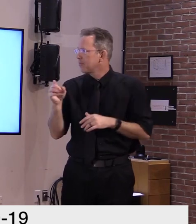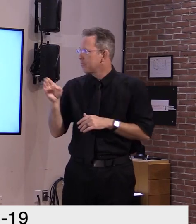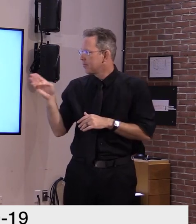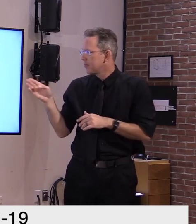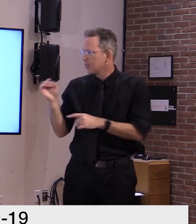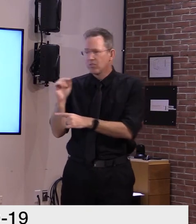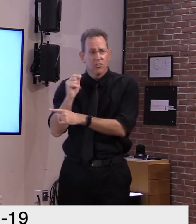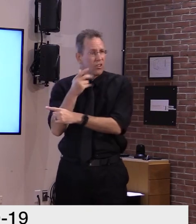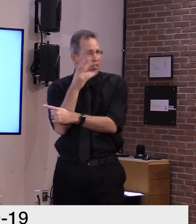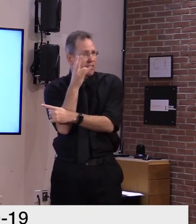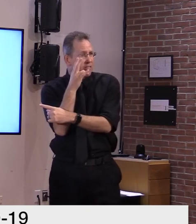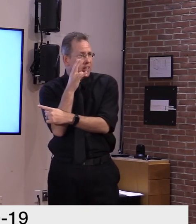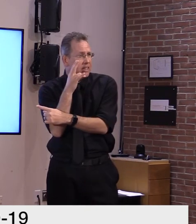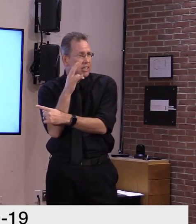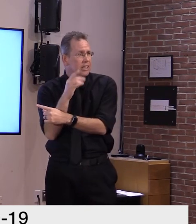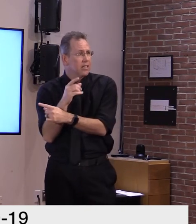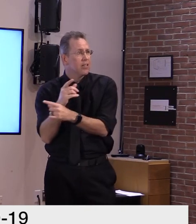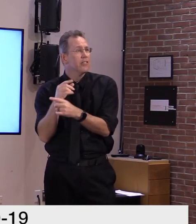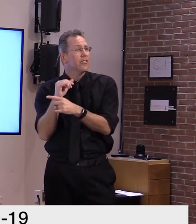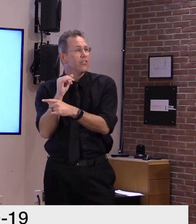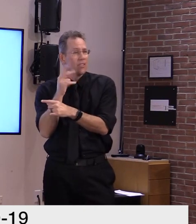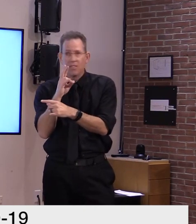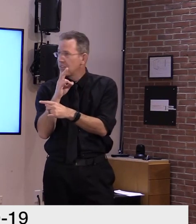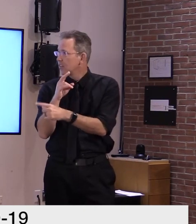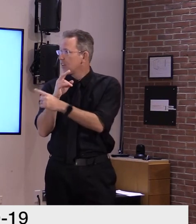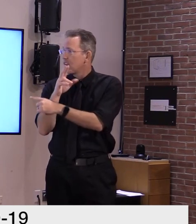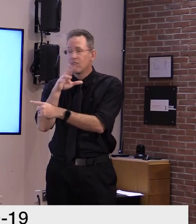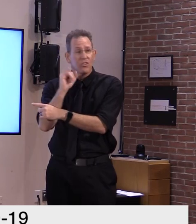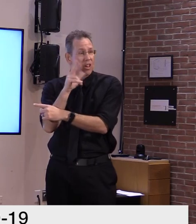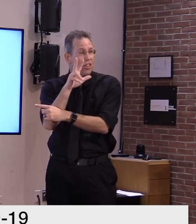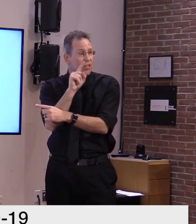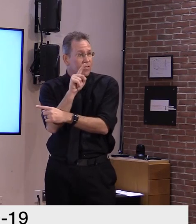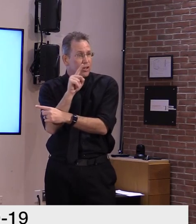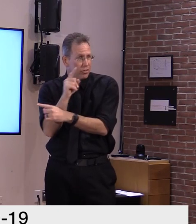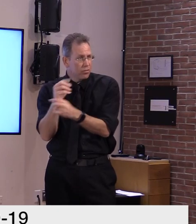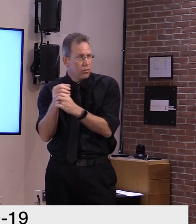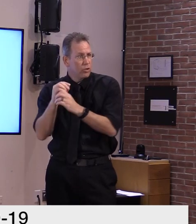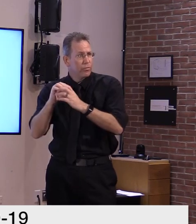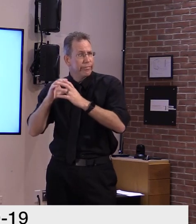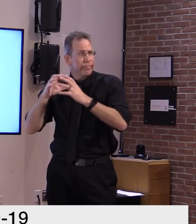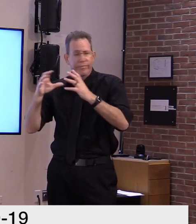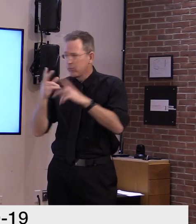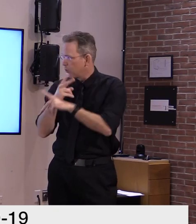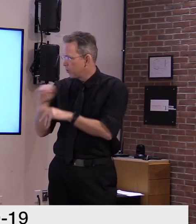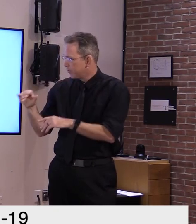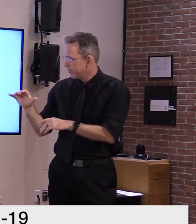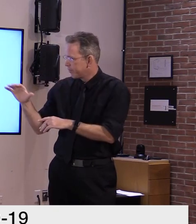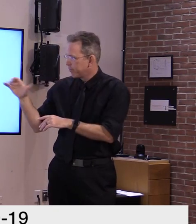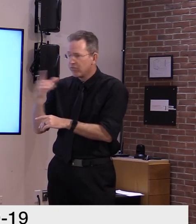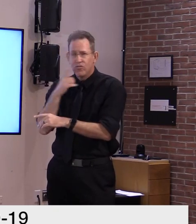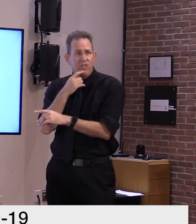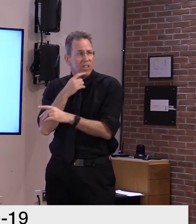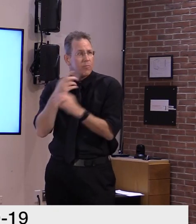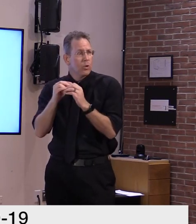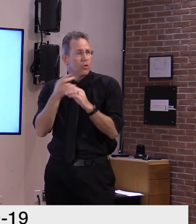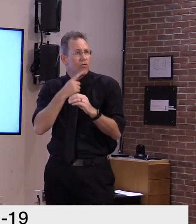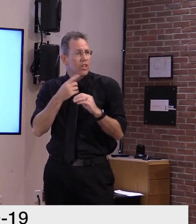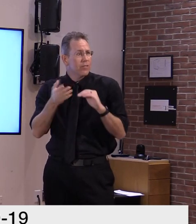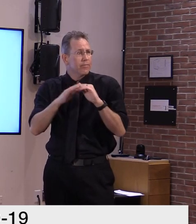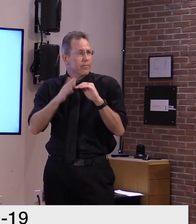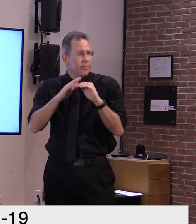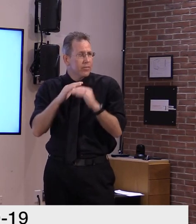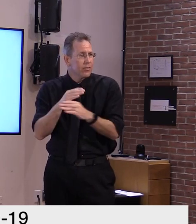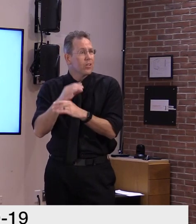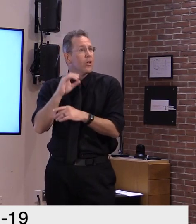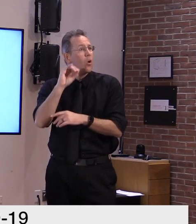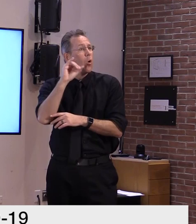into July 31st rather, you'll see that the travel map already started to change quite dramatically. Those places in Ohio and Virginia and